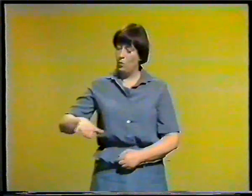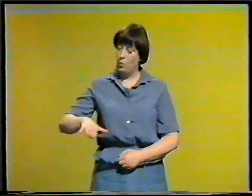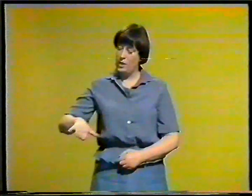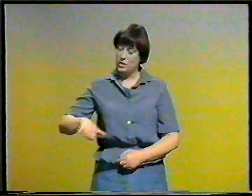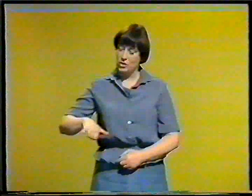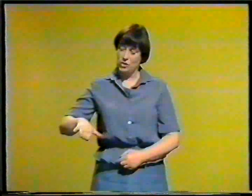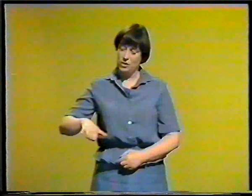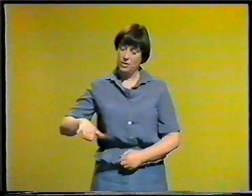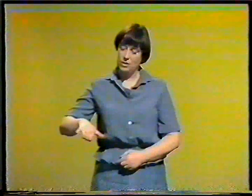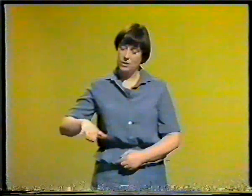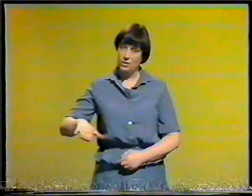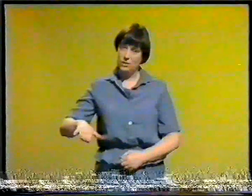Which?